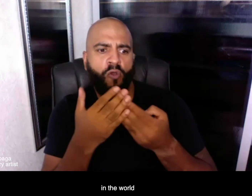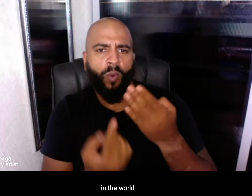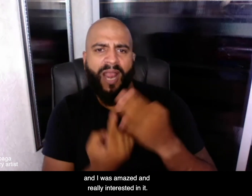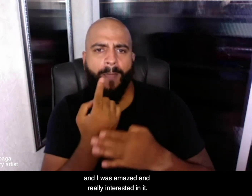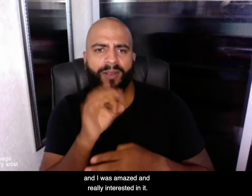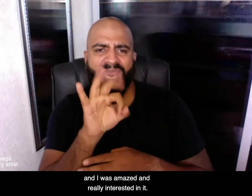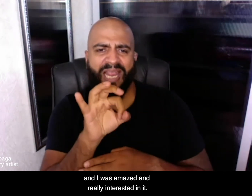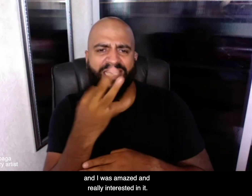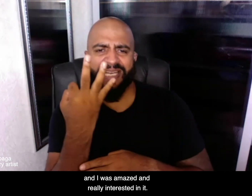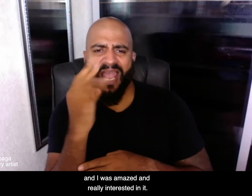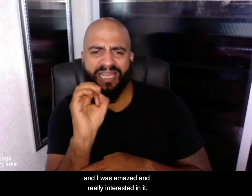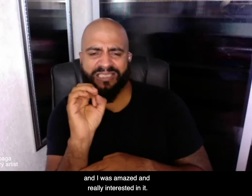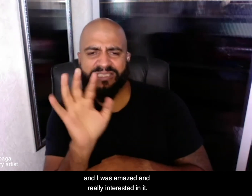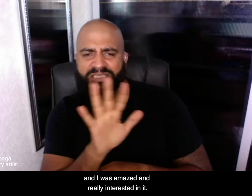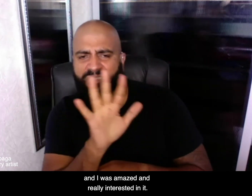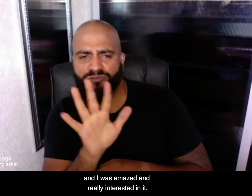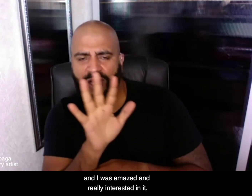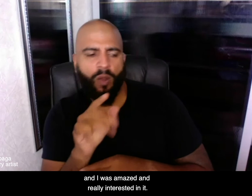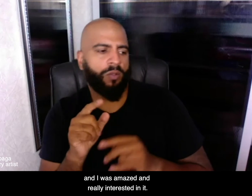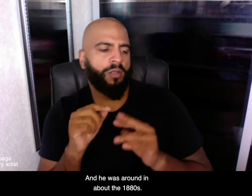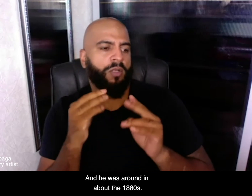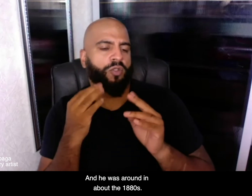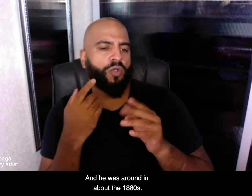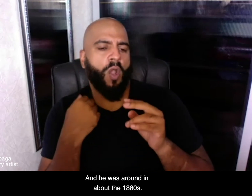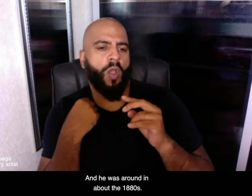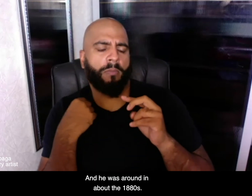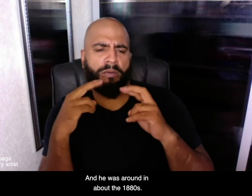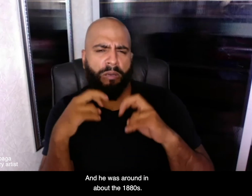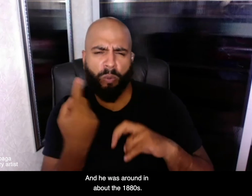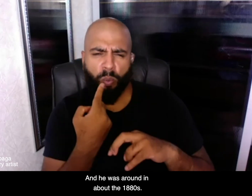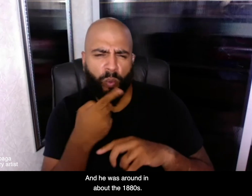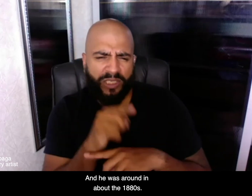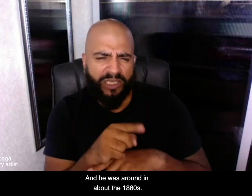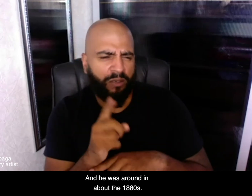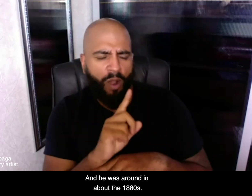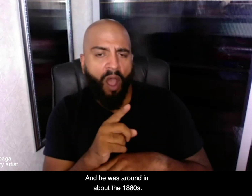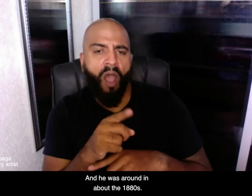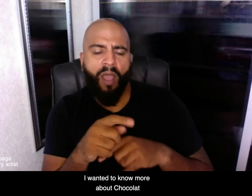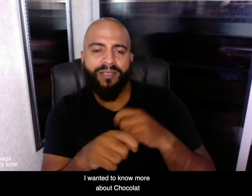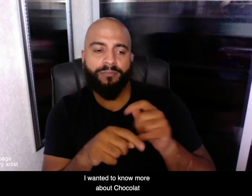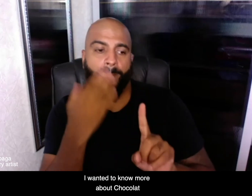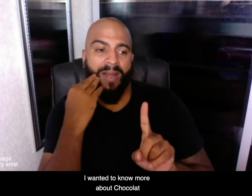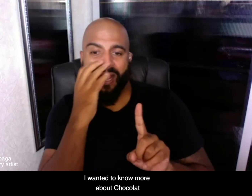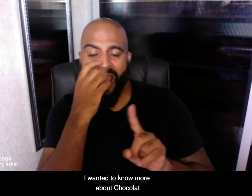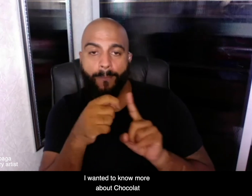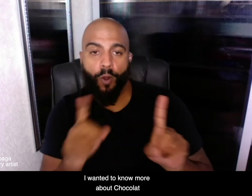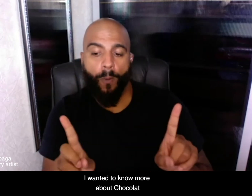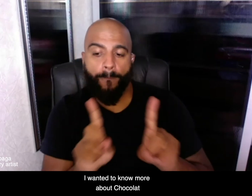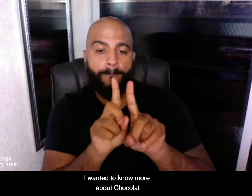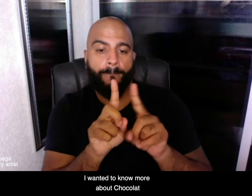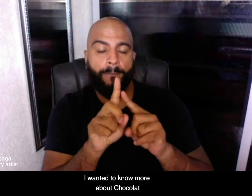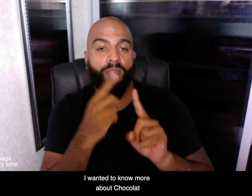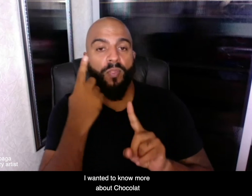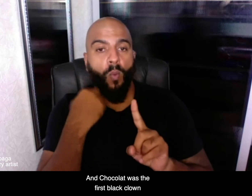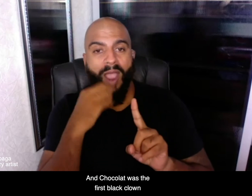And I was amazed and really, really interested in it. And he was around in about the 1880s. And I wanted to know more about